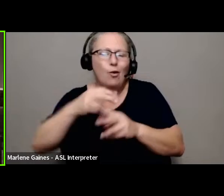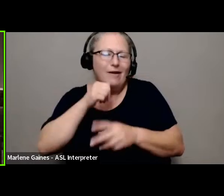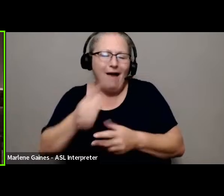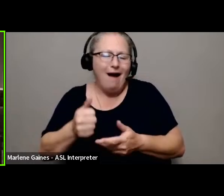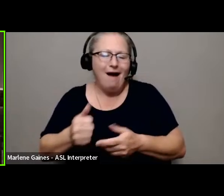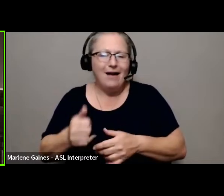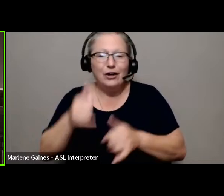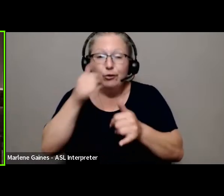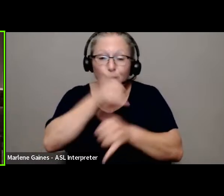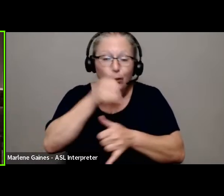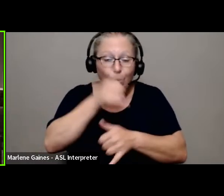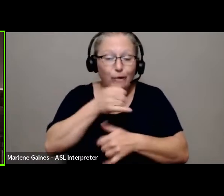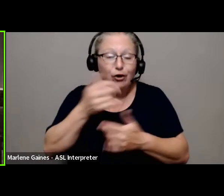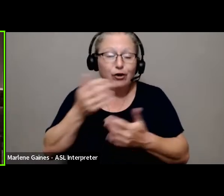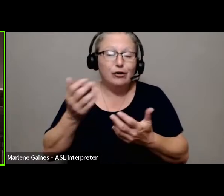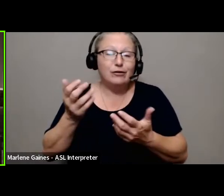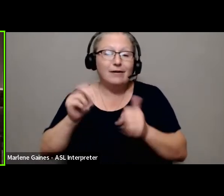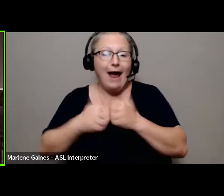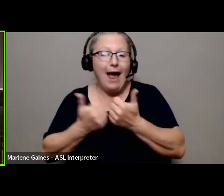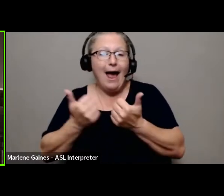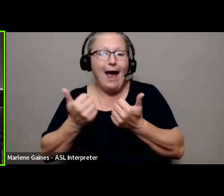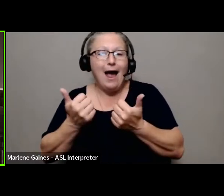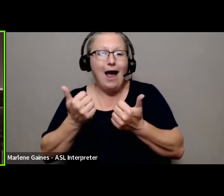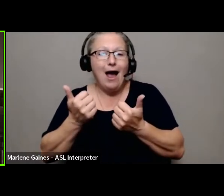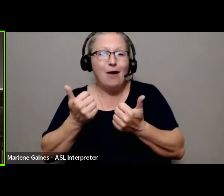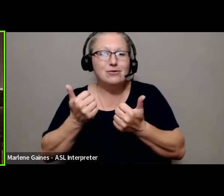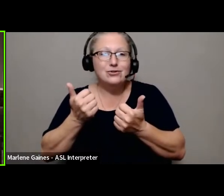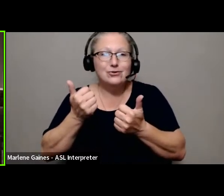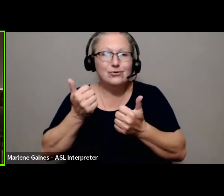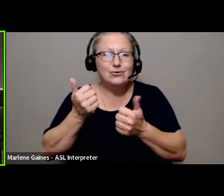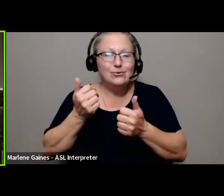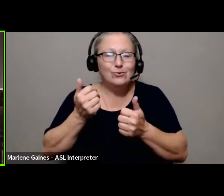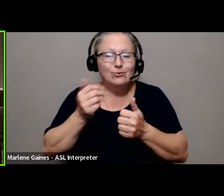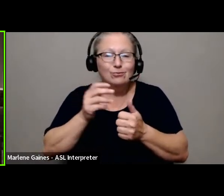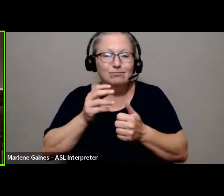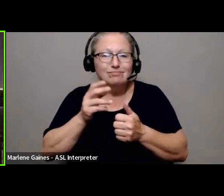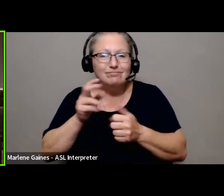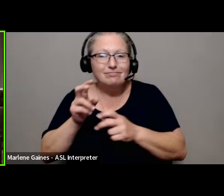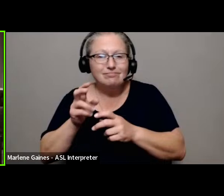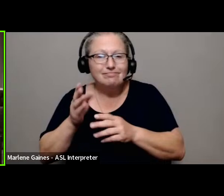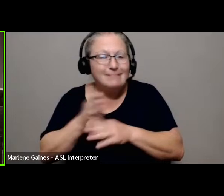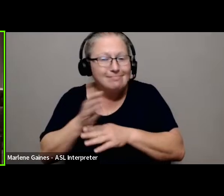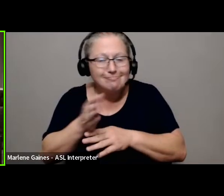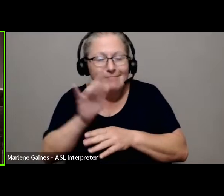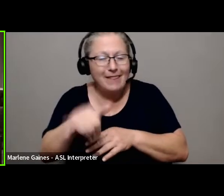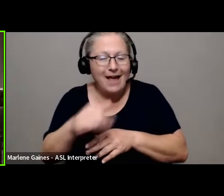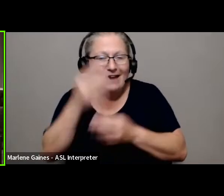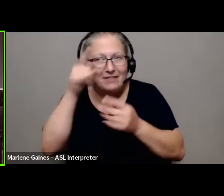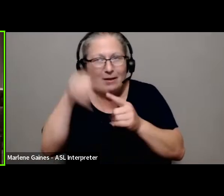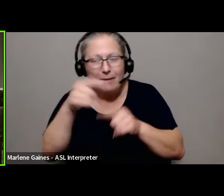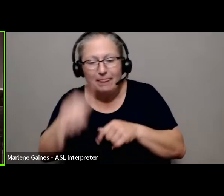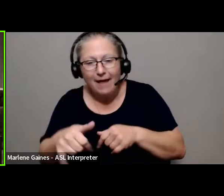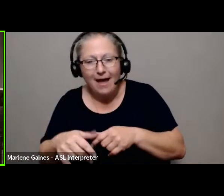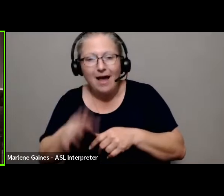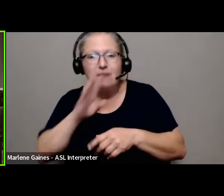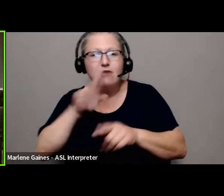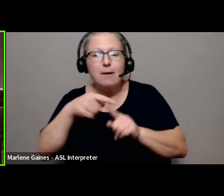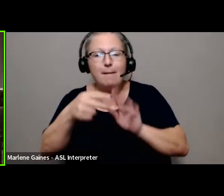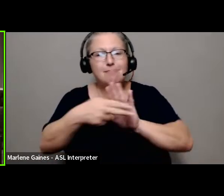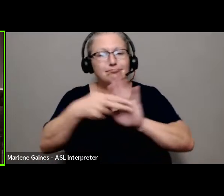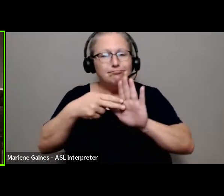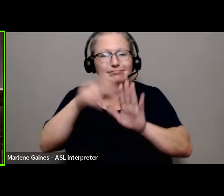Humor, you know, and how to navigate that and think about that. Talking about